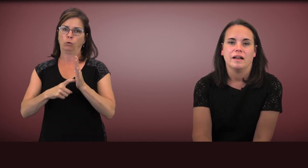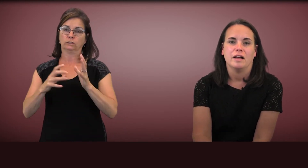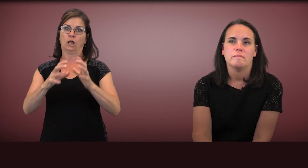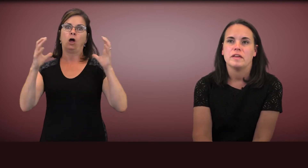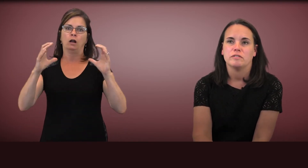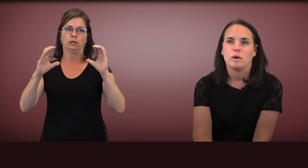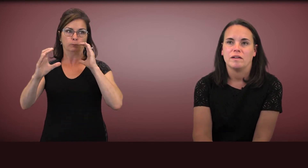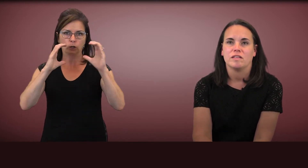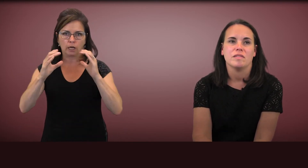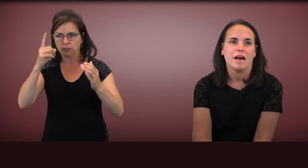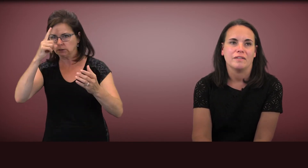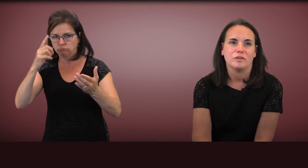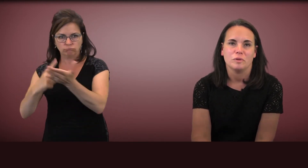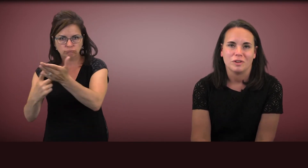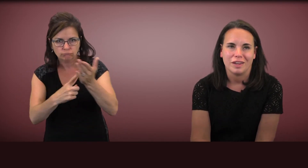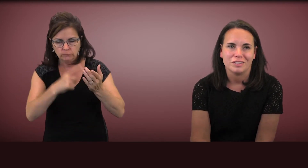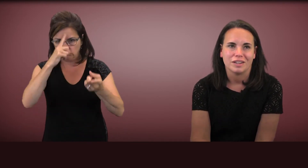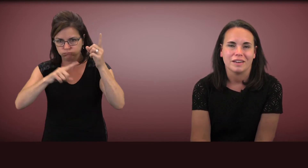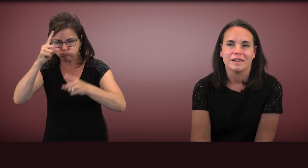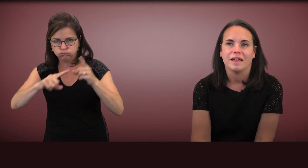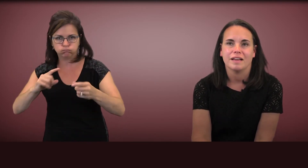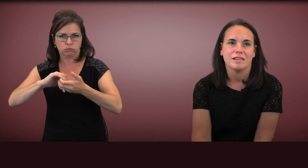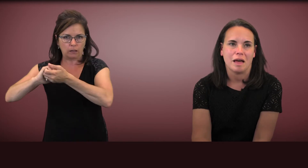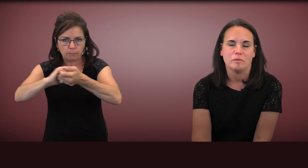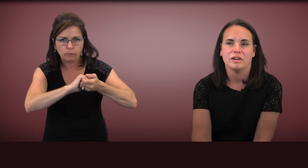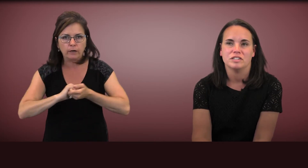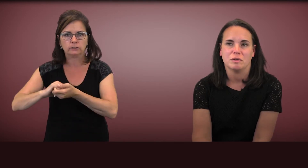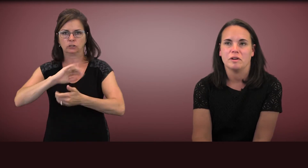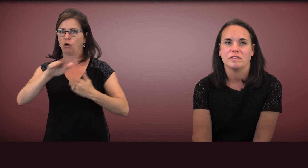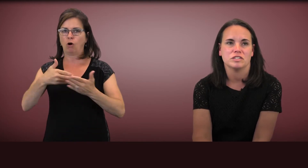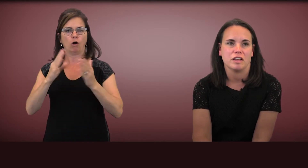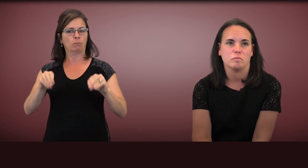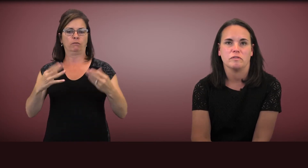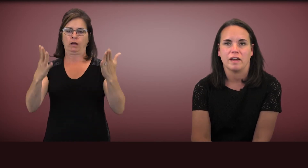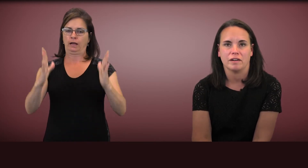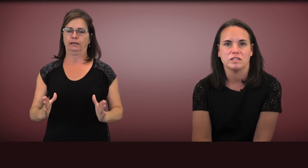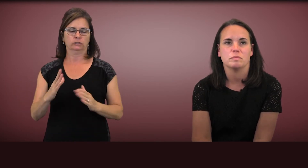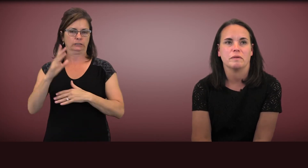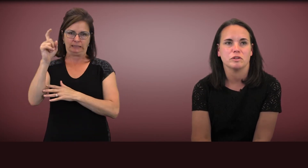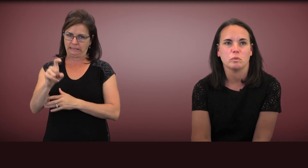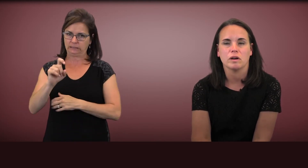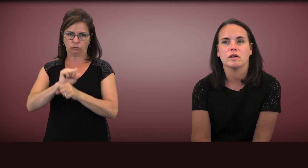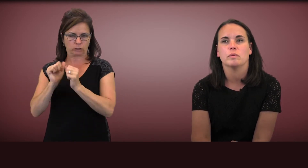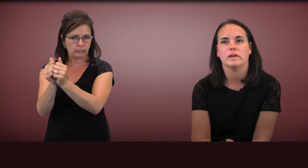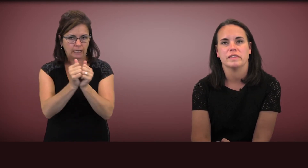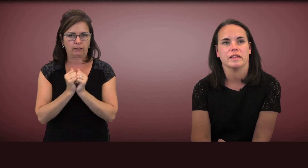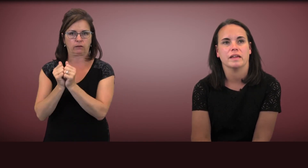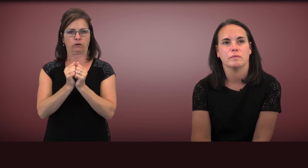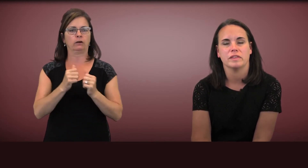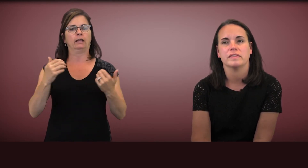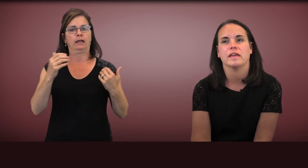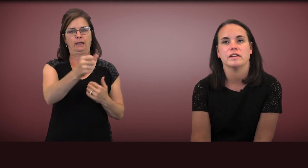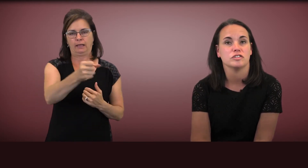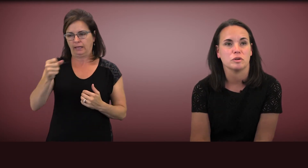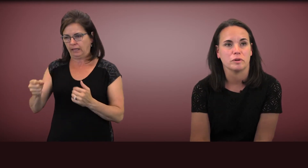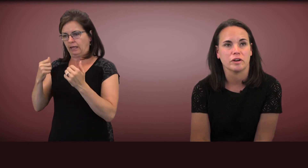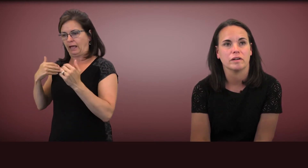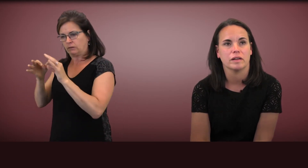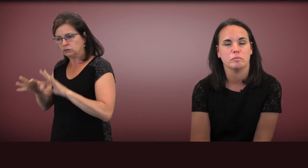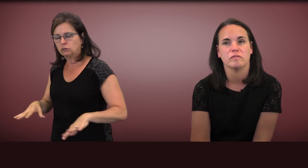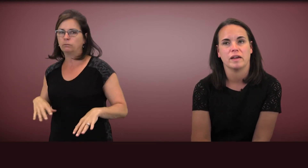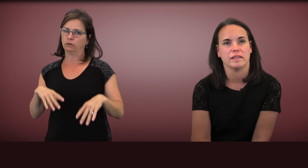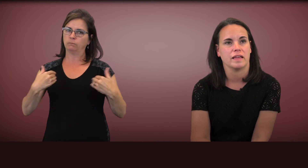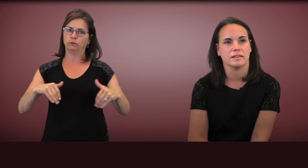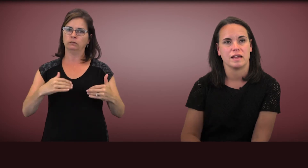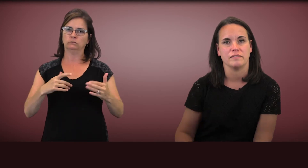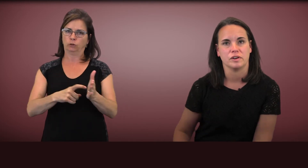then it requires a lot of communication and collaboration among the child's providers to be able to work with an interpreter